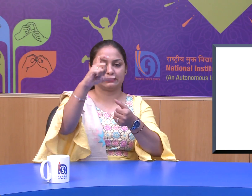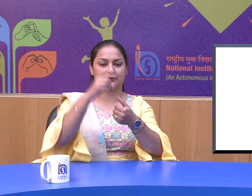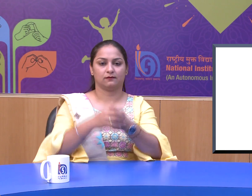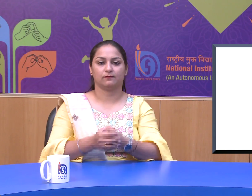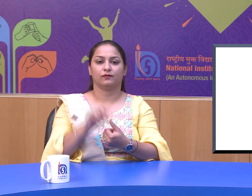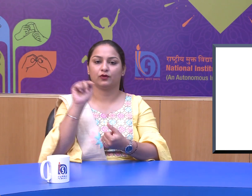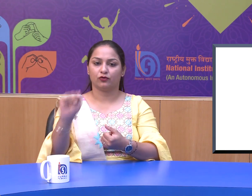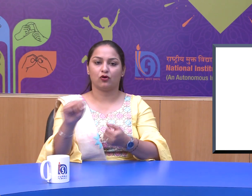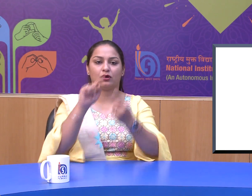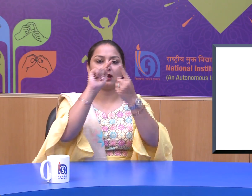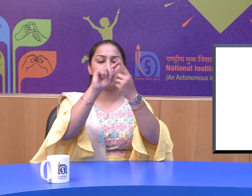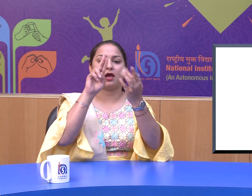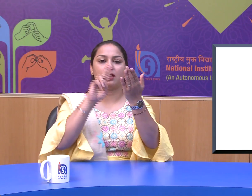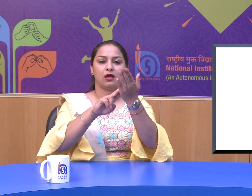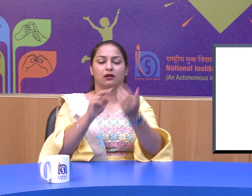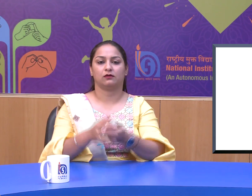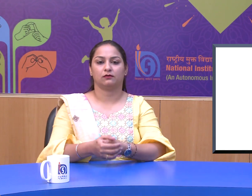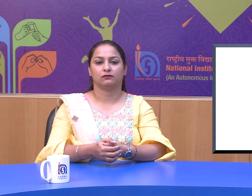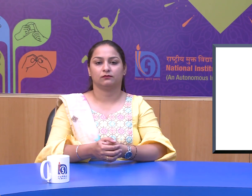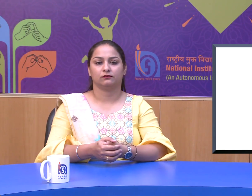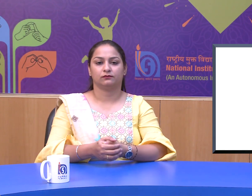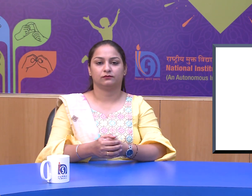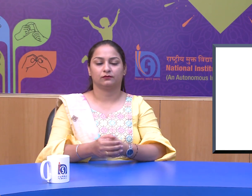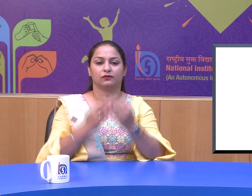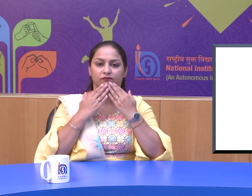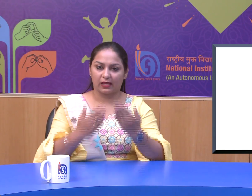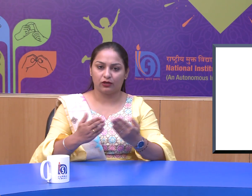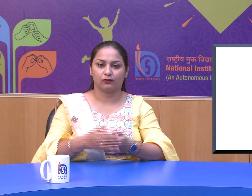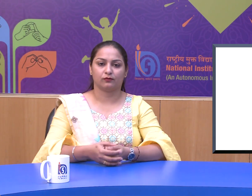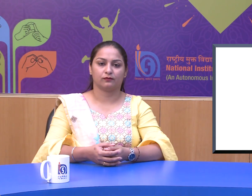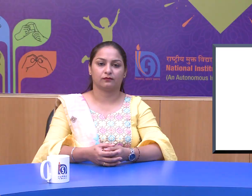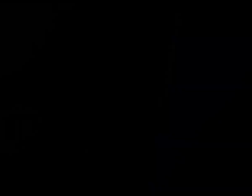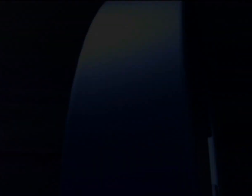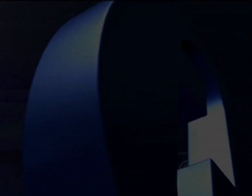www.nios.ac.in. Thank you.